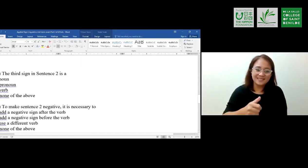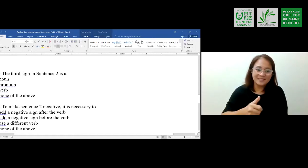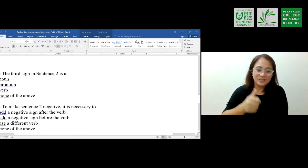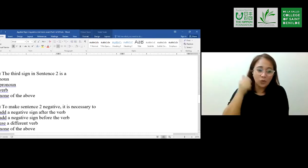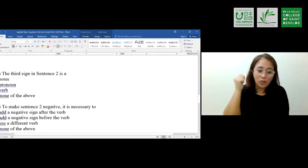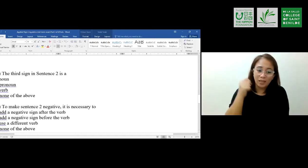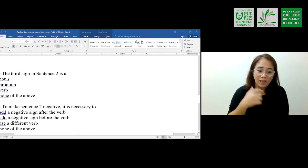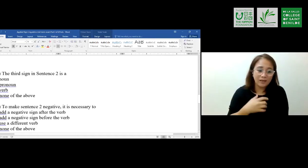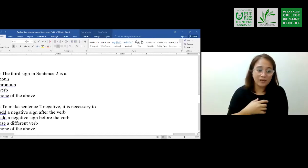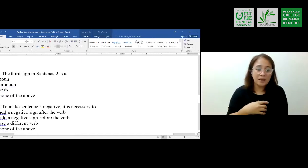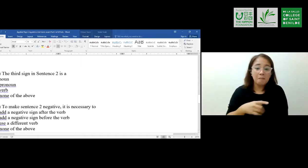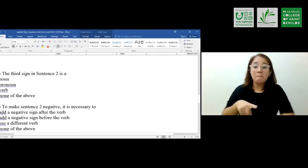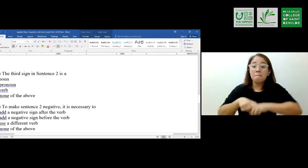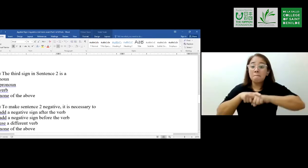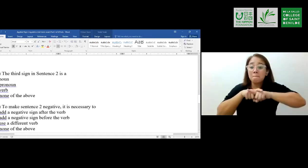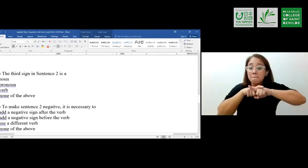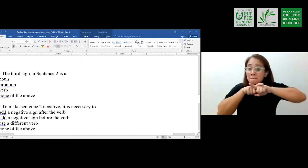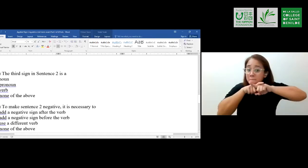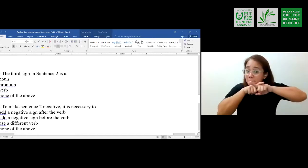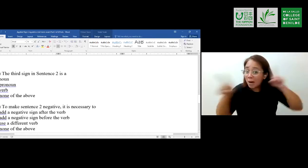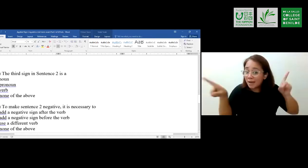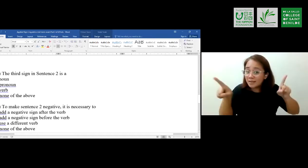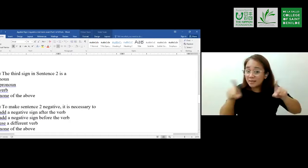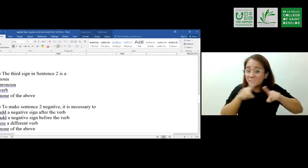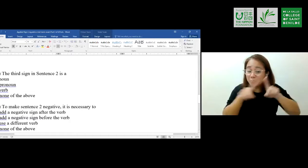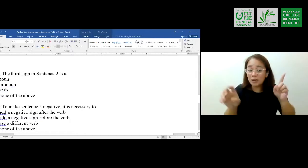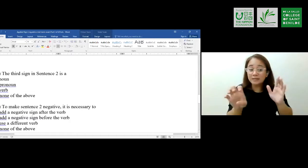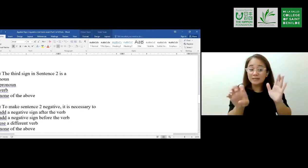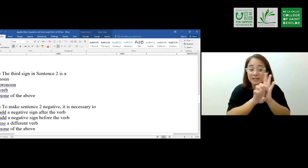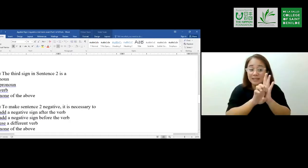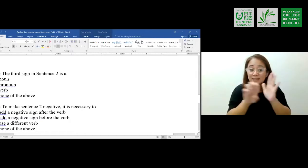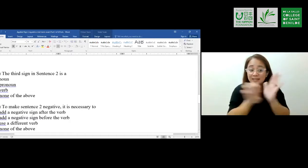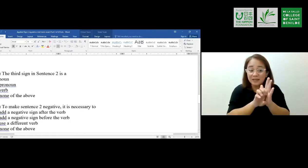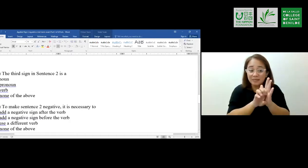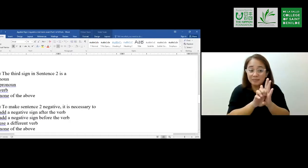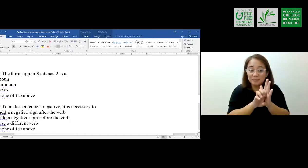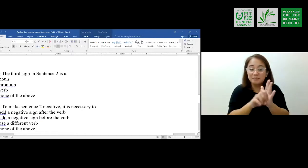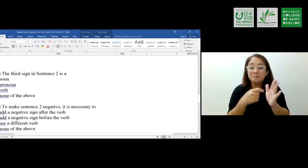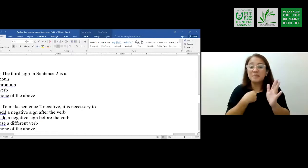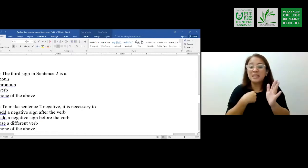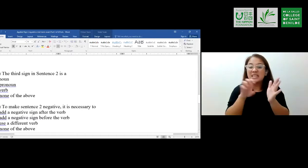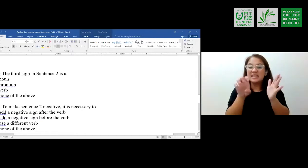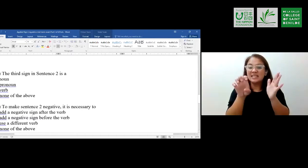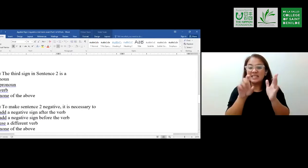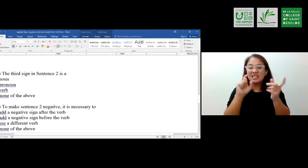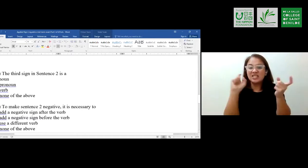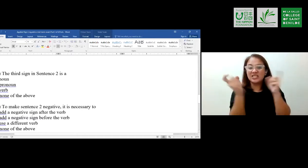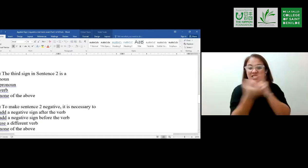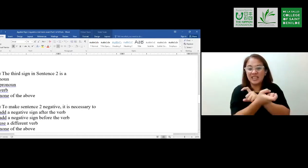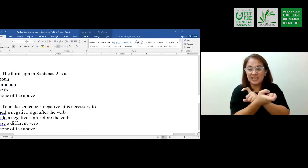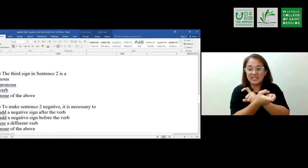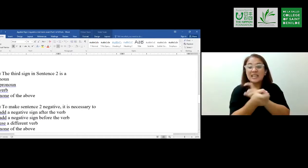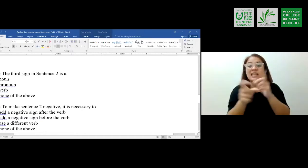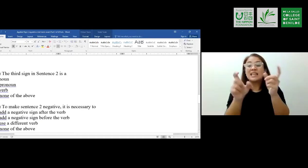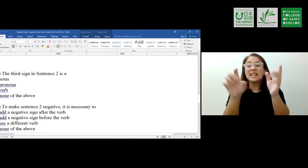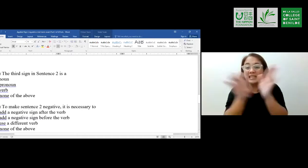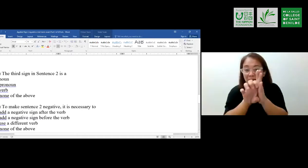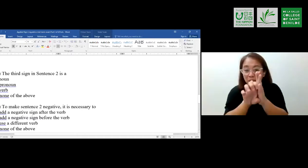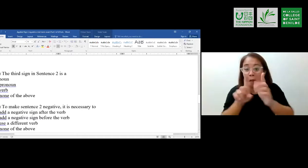because the example, I changed the example and forgot to change the question, that won't be counted.